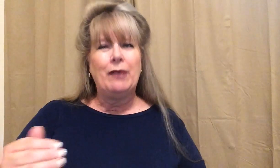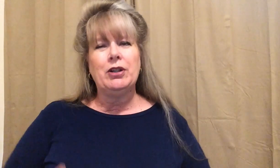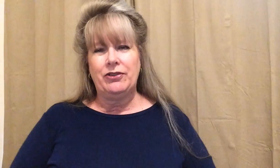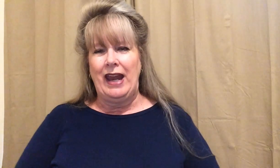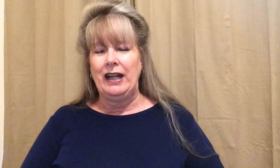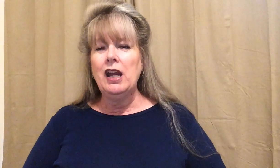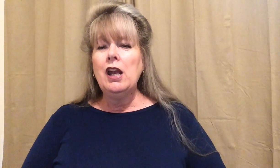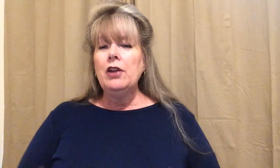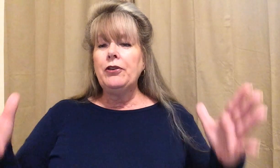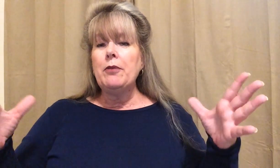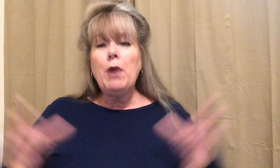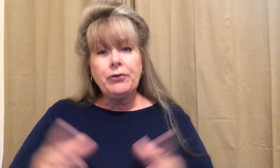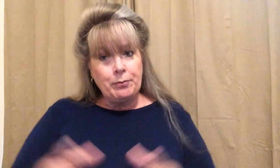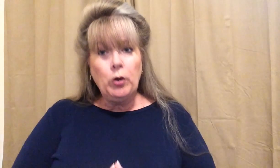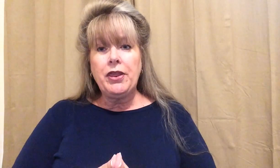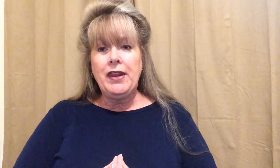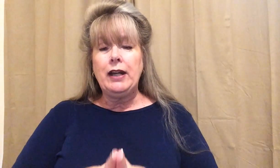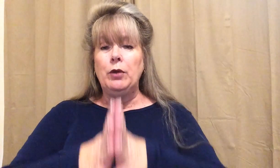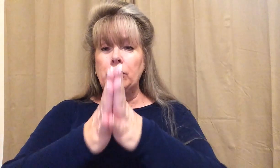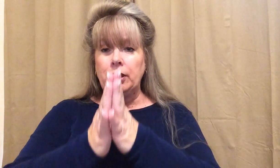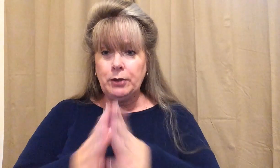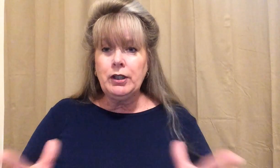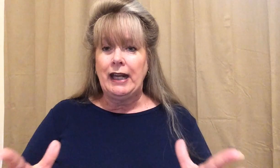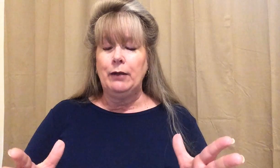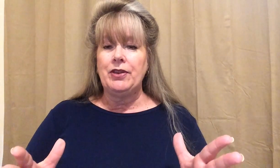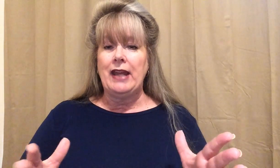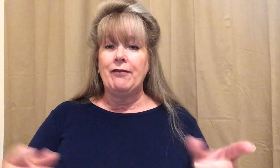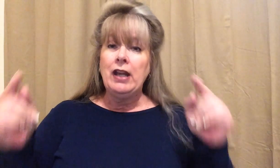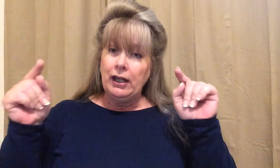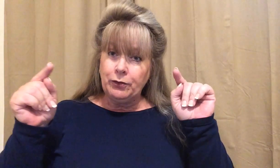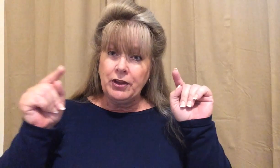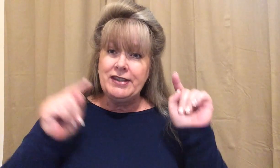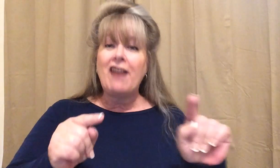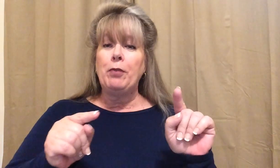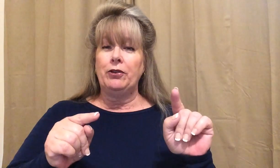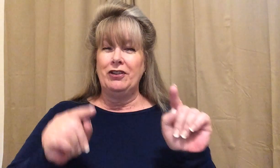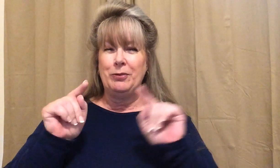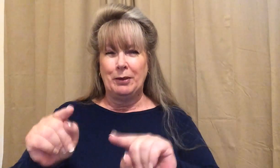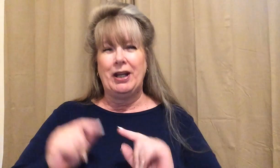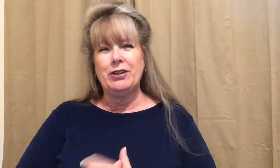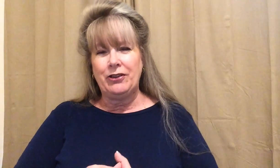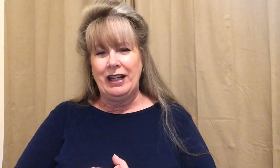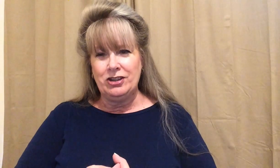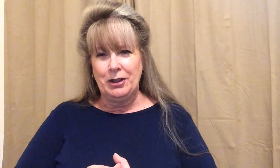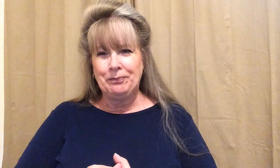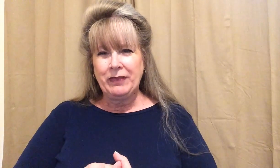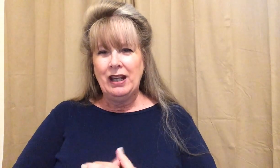what you're saying. So the most important thing when you're communicating with the deaf is for the deaf person to be able to understand you.